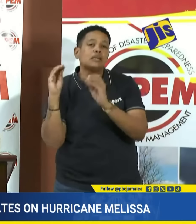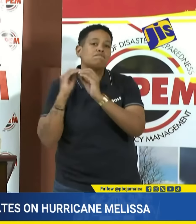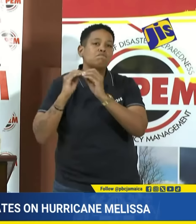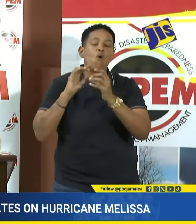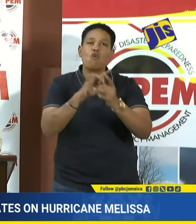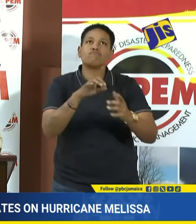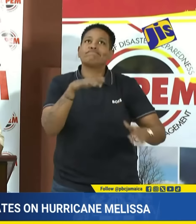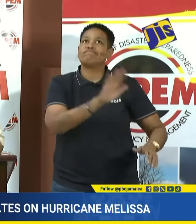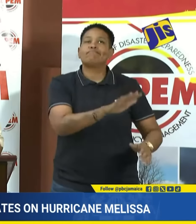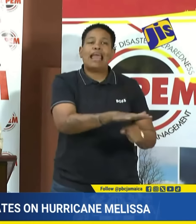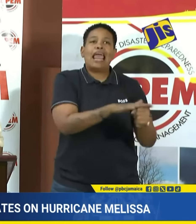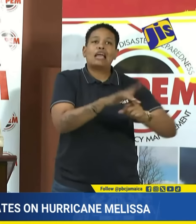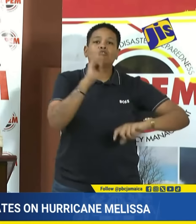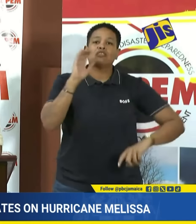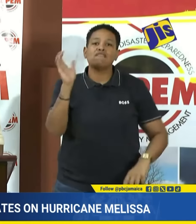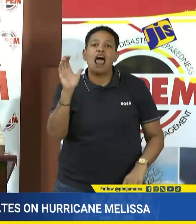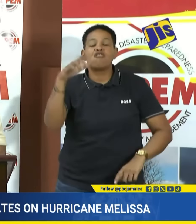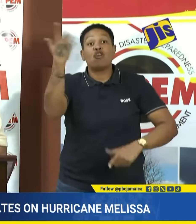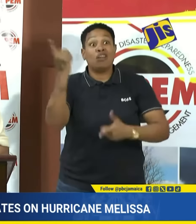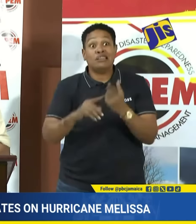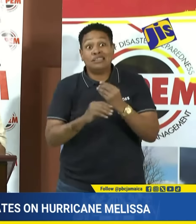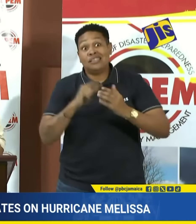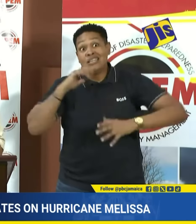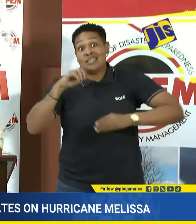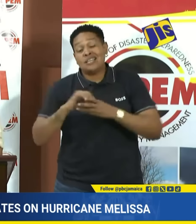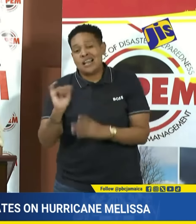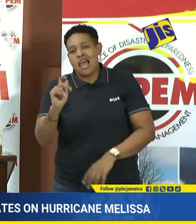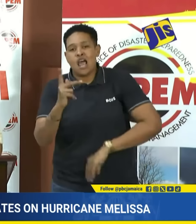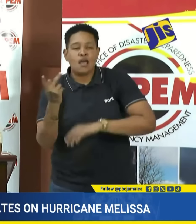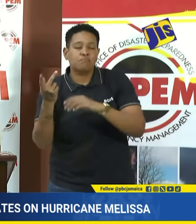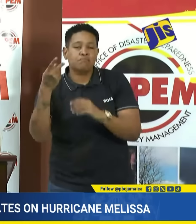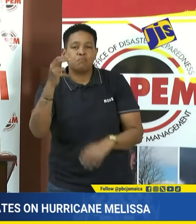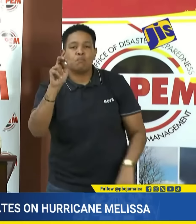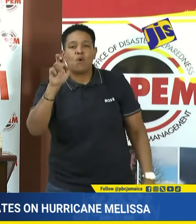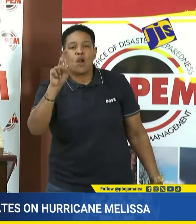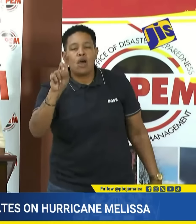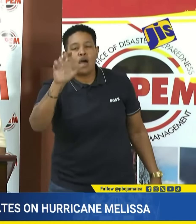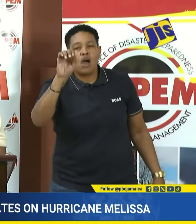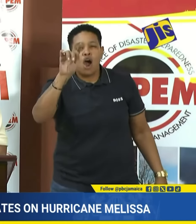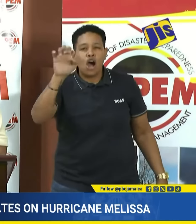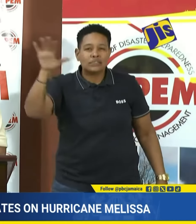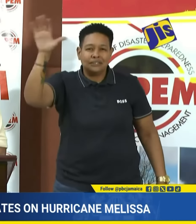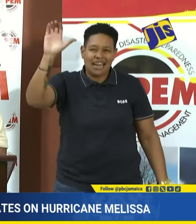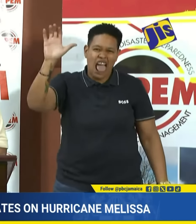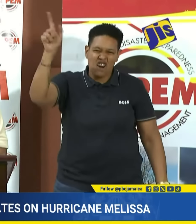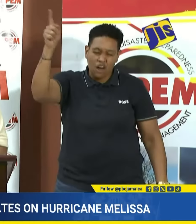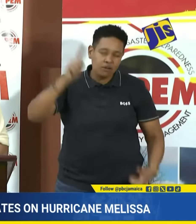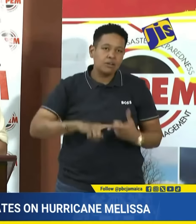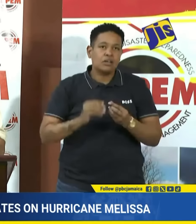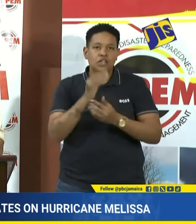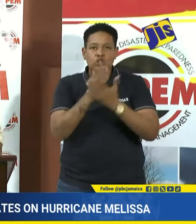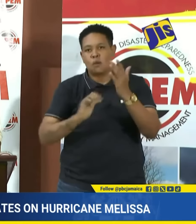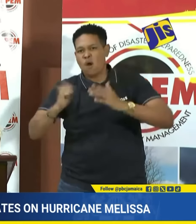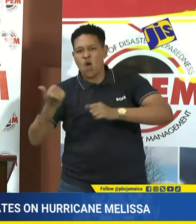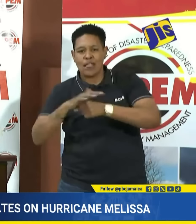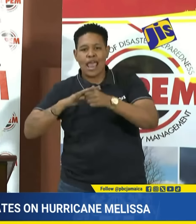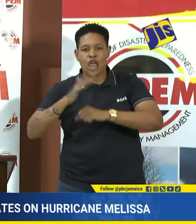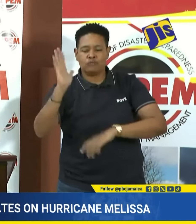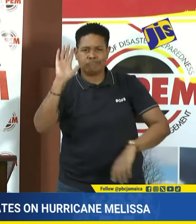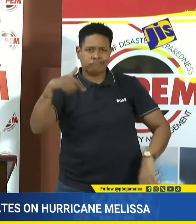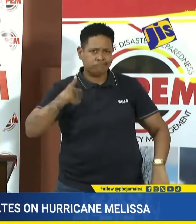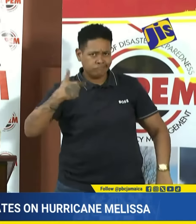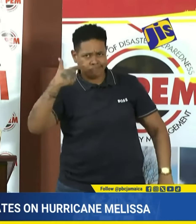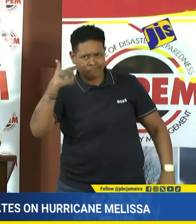in areas of Clarendon, parts of like Portland Cottage and some of those other areas that